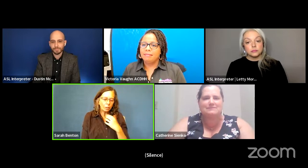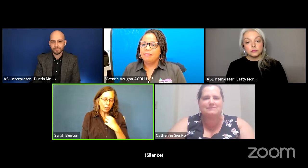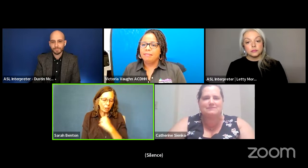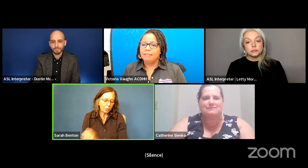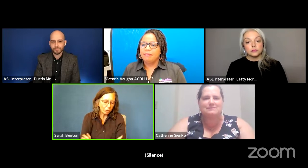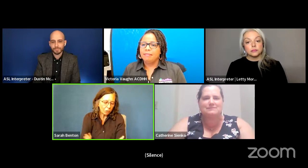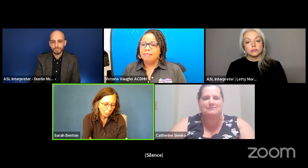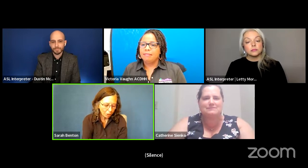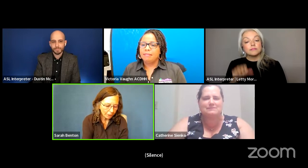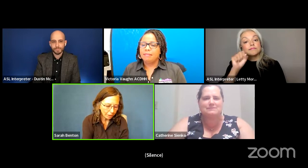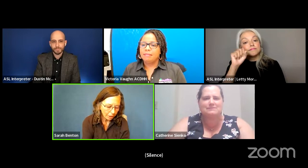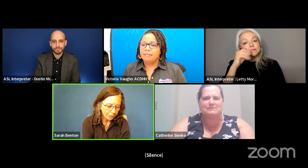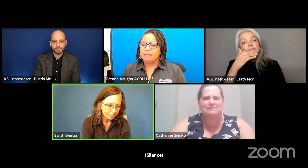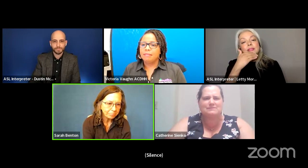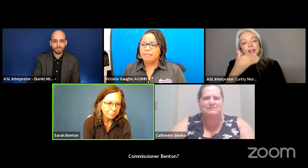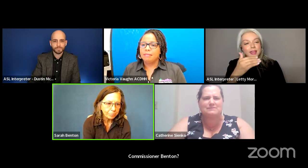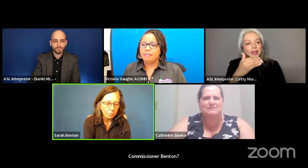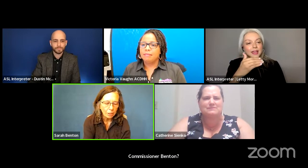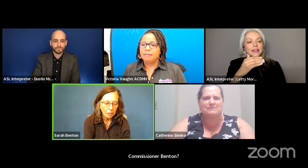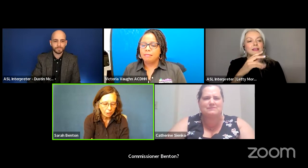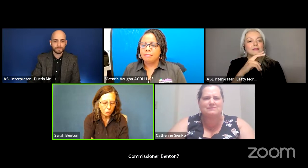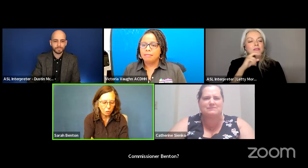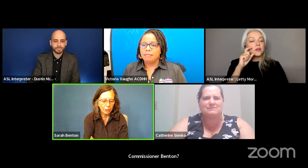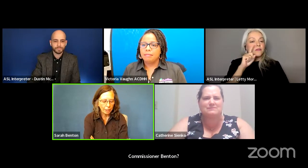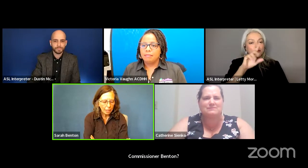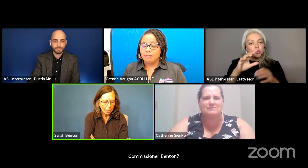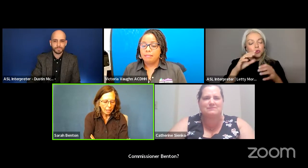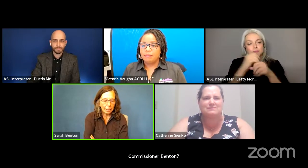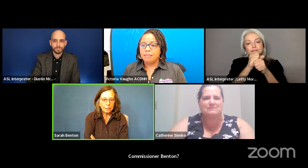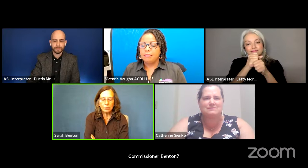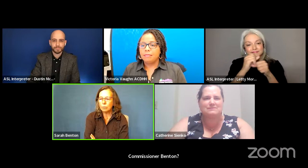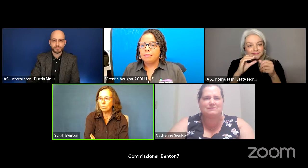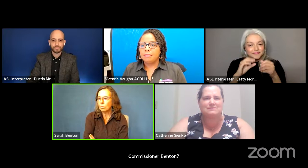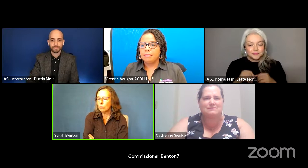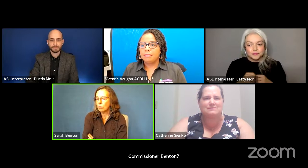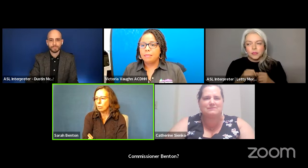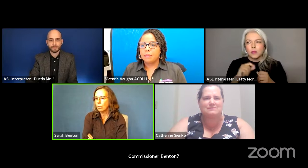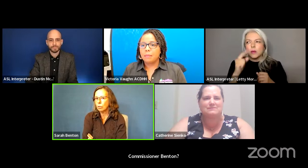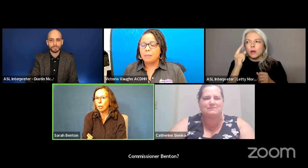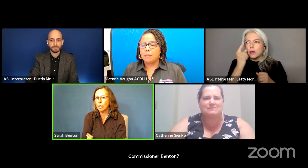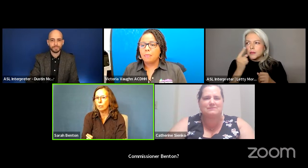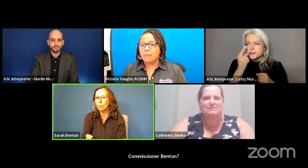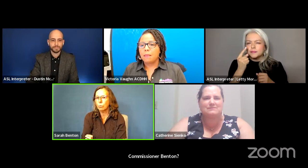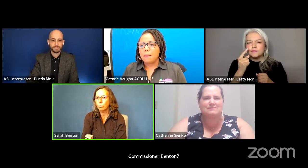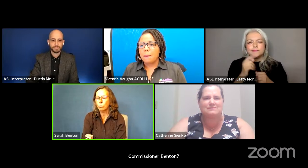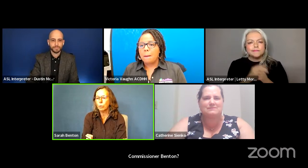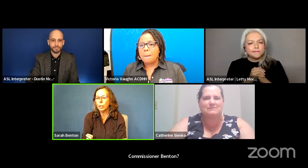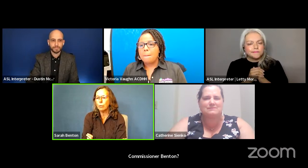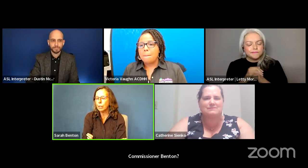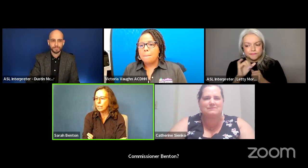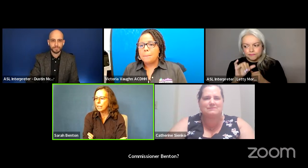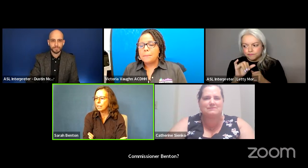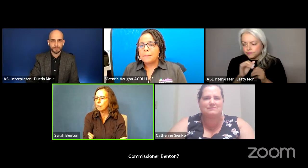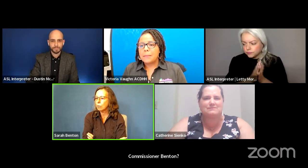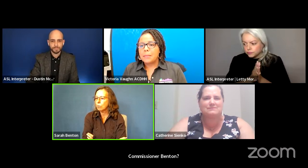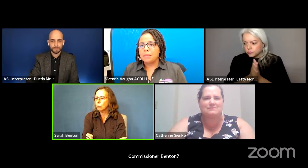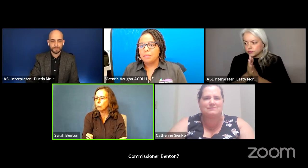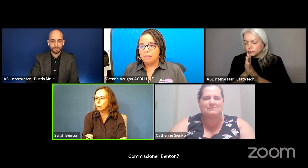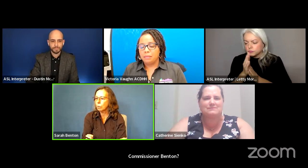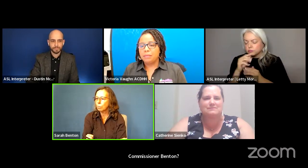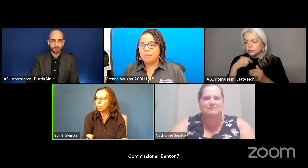Thank you. Thank you for the summary, Victoria. I guess trying to